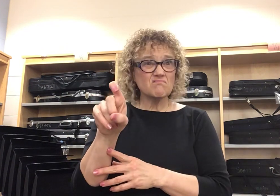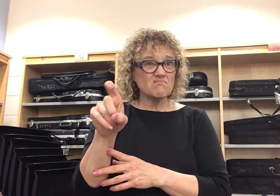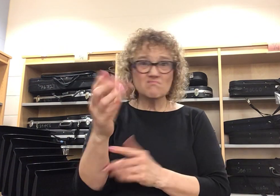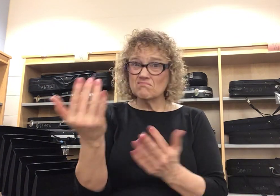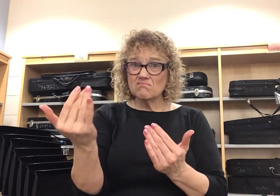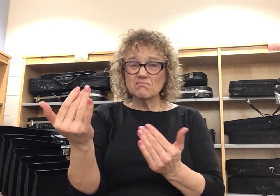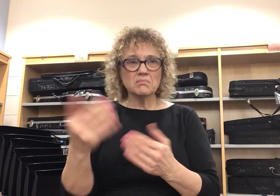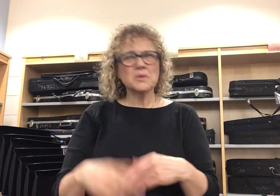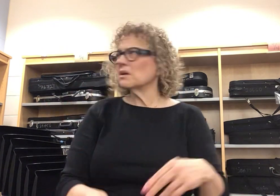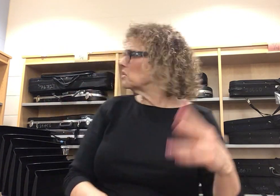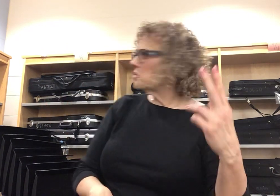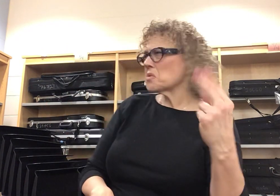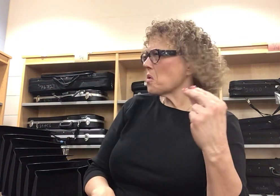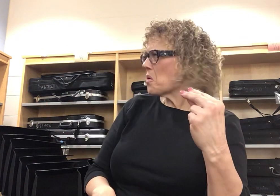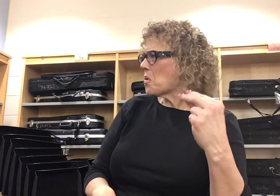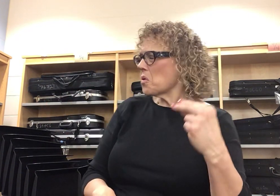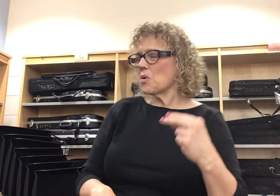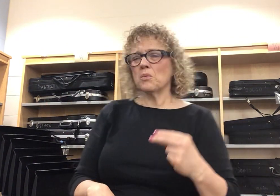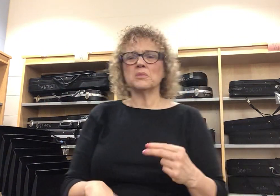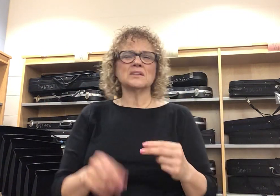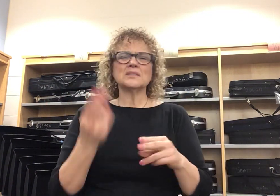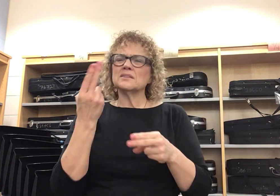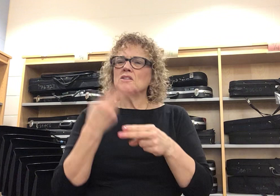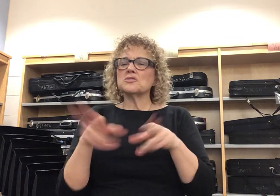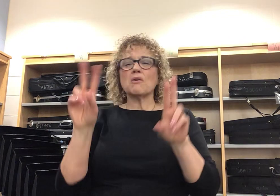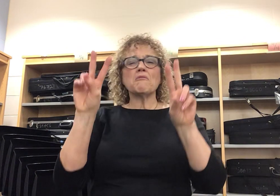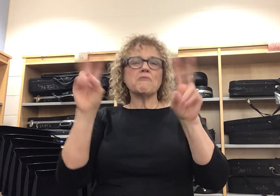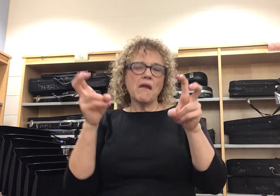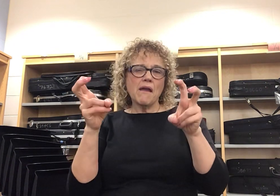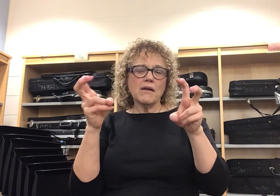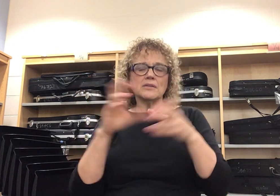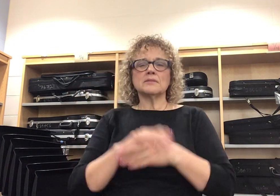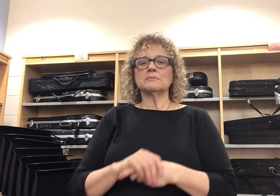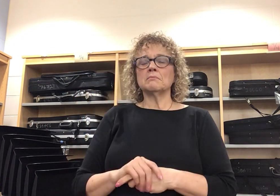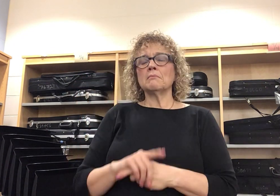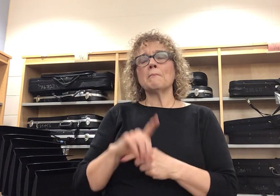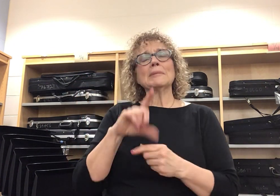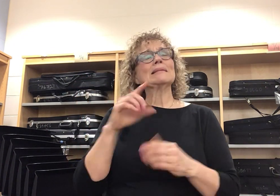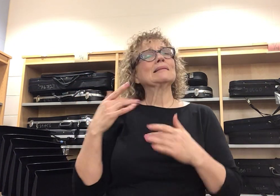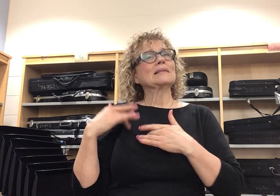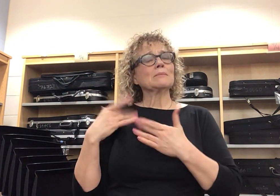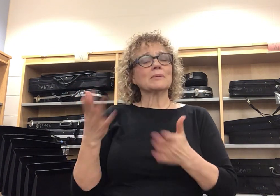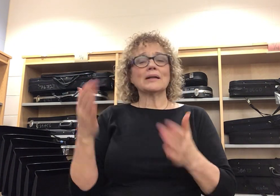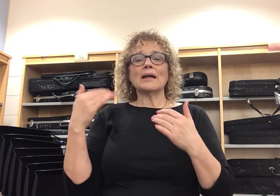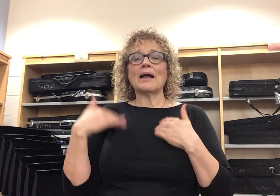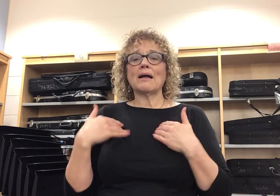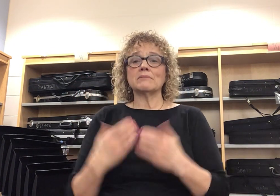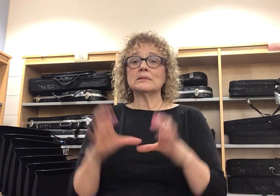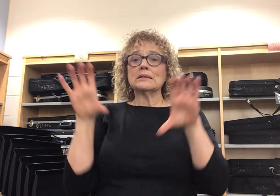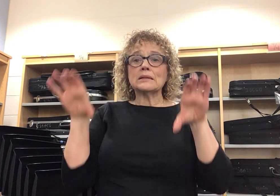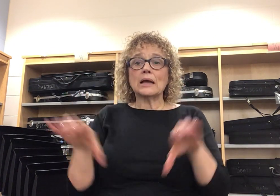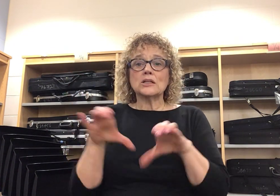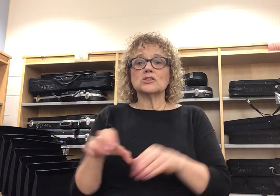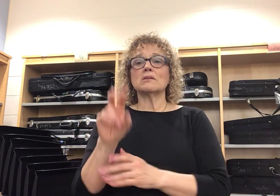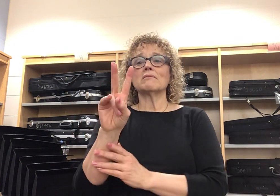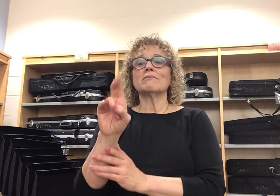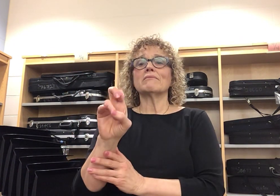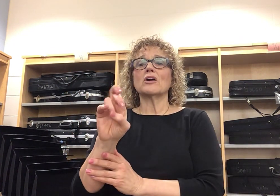be very short phrases, but they always have an action verb in there, okay? So what is